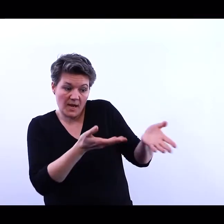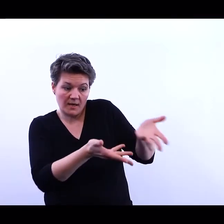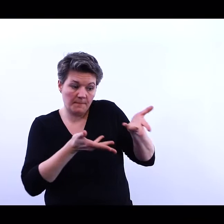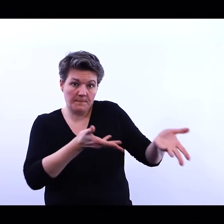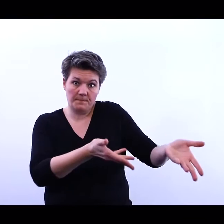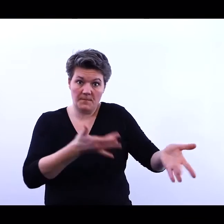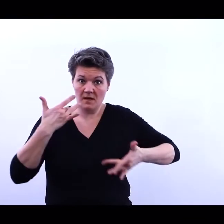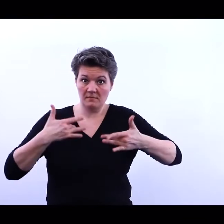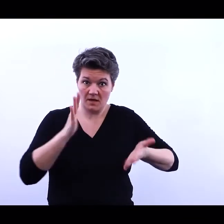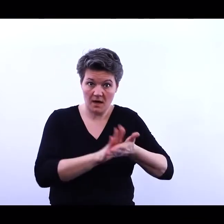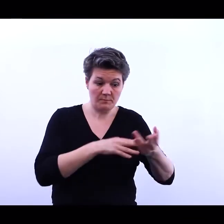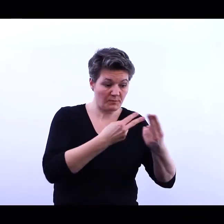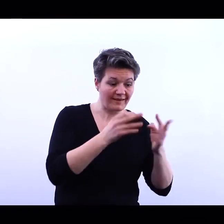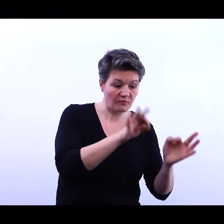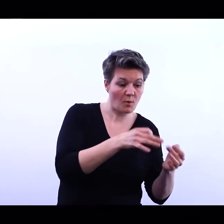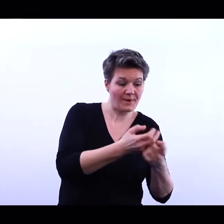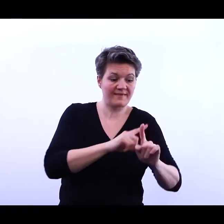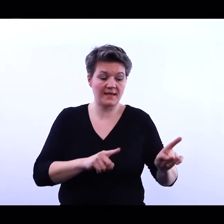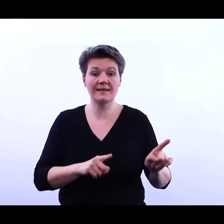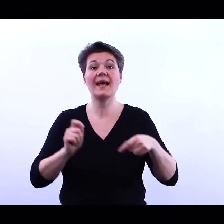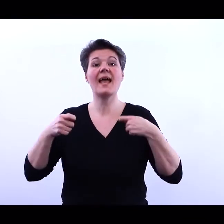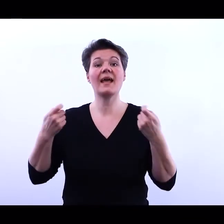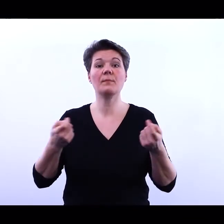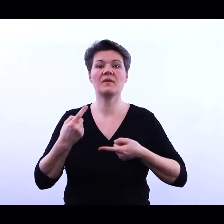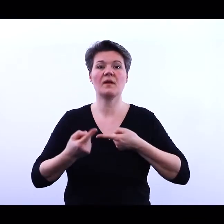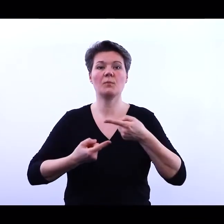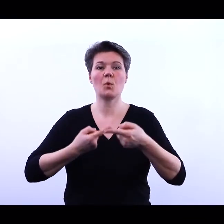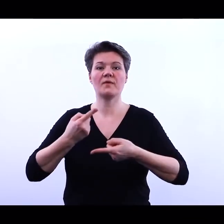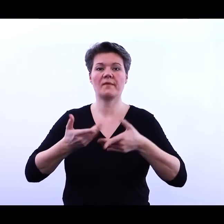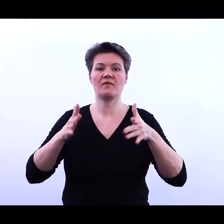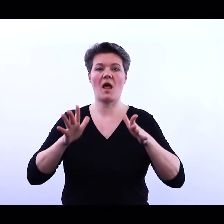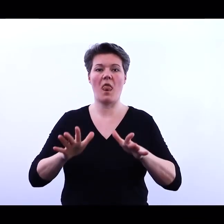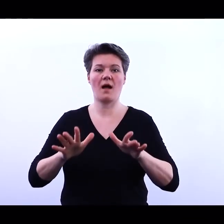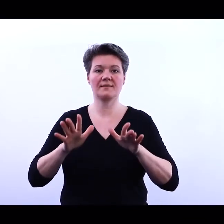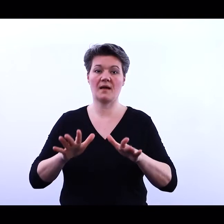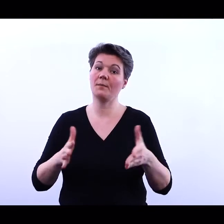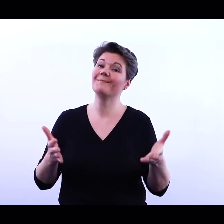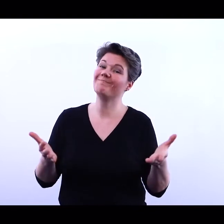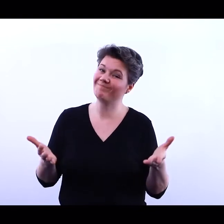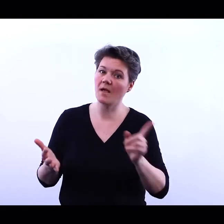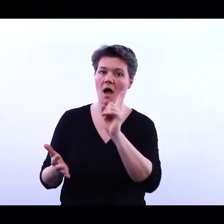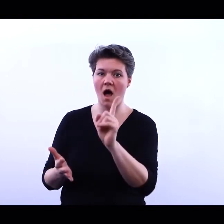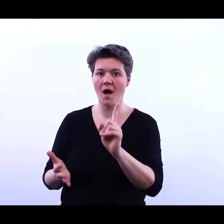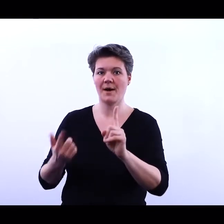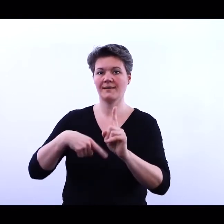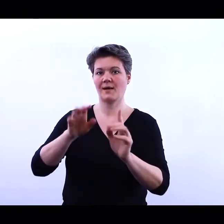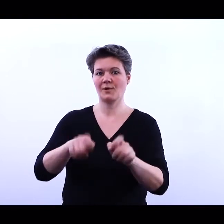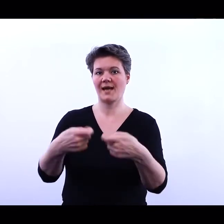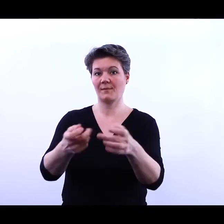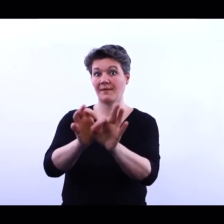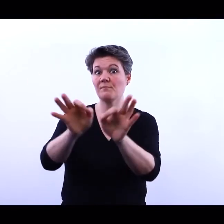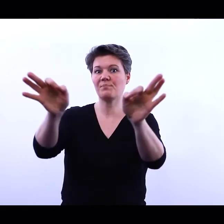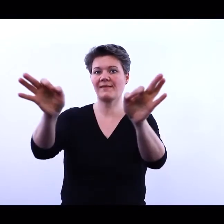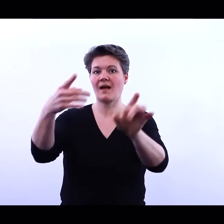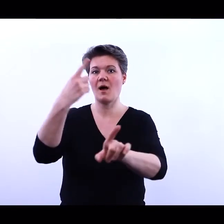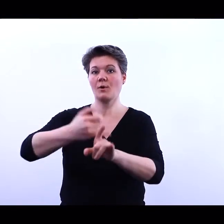live. Doing this will likely make your process slower, but that's a good thing because it will also make it better and make the